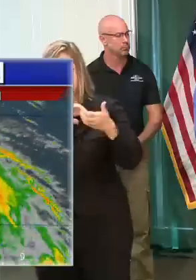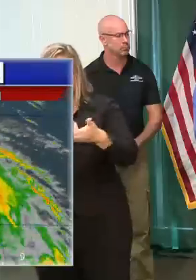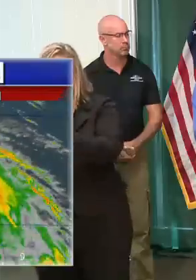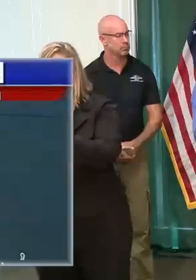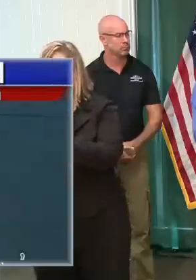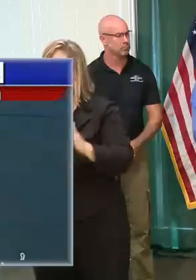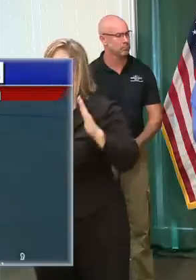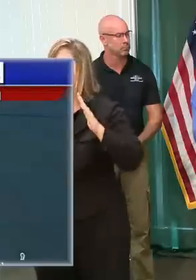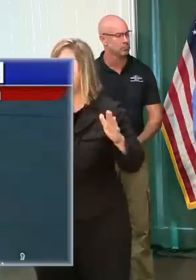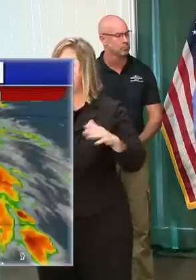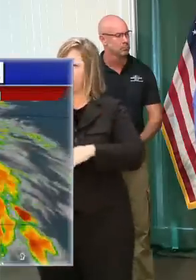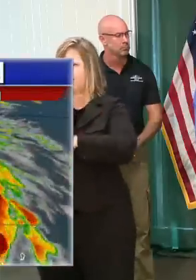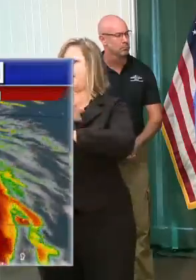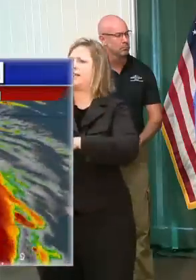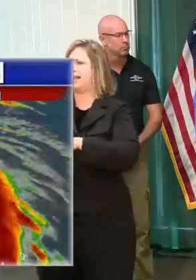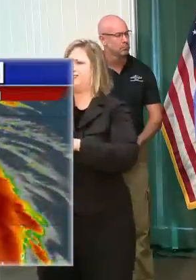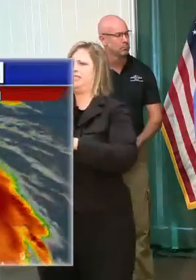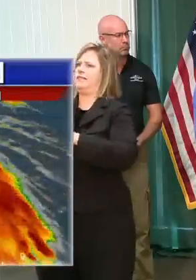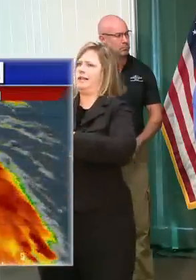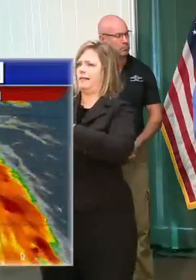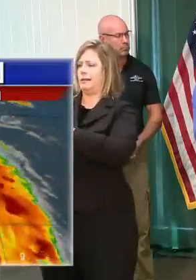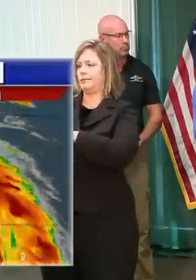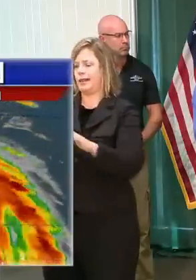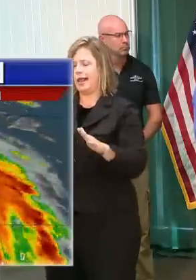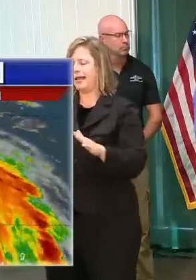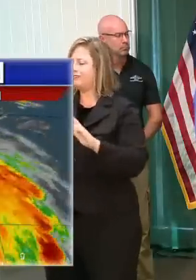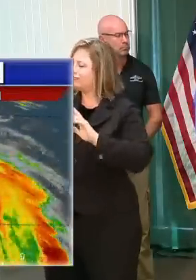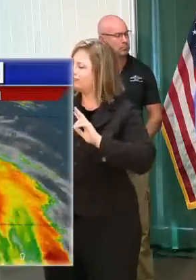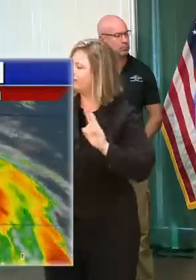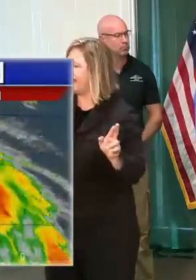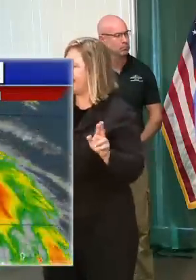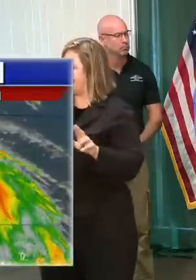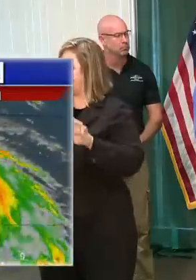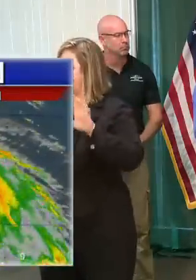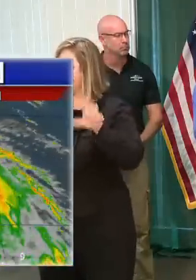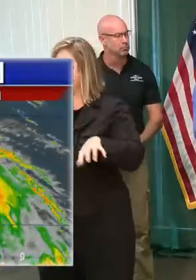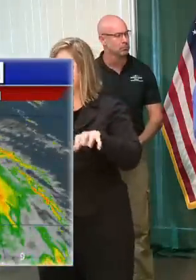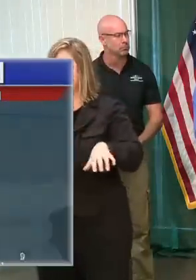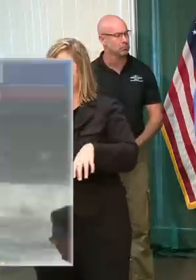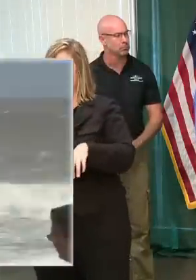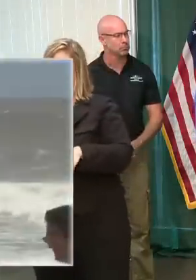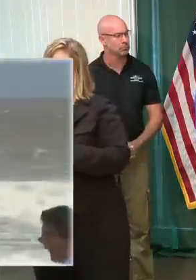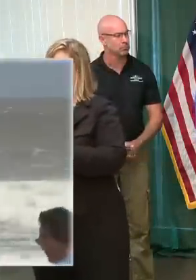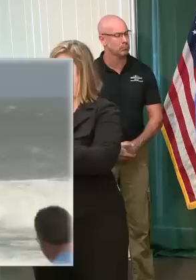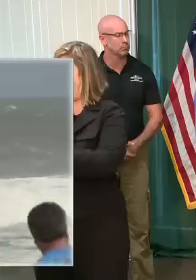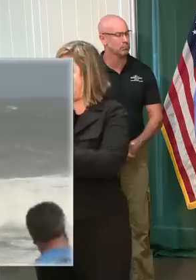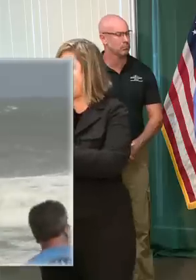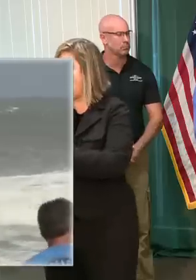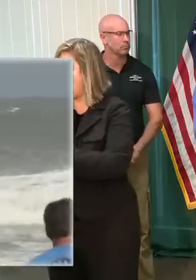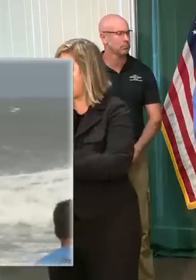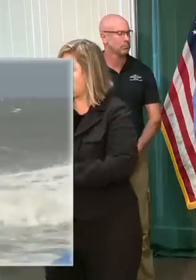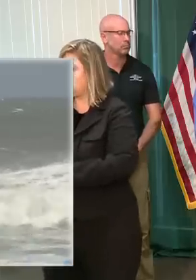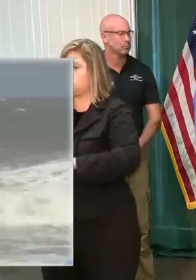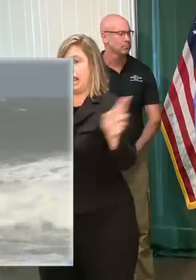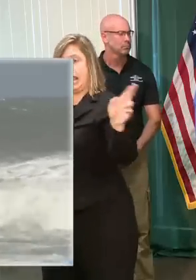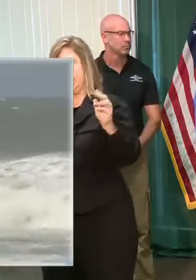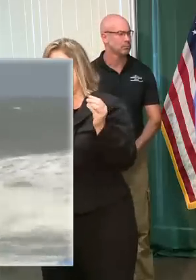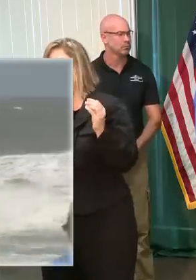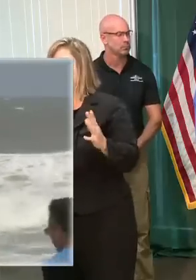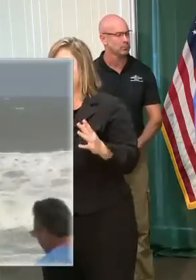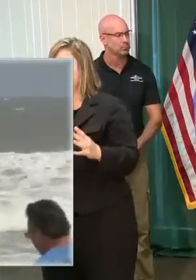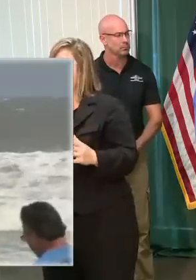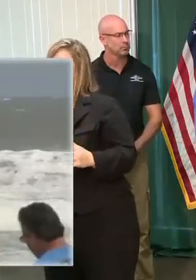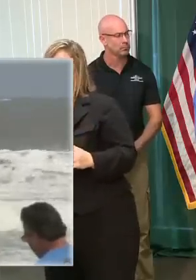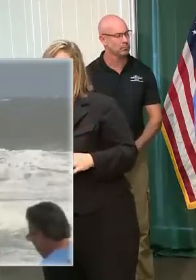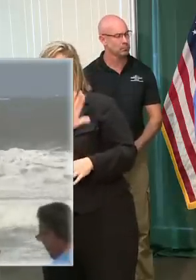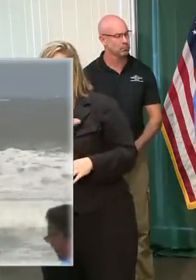been planning for over 5 days for this event. We have the resources in place early tomorrow morning, and we will be able to